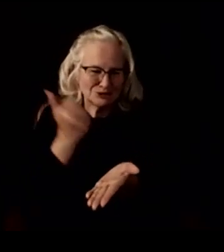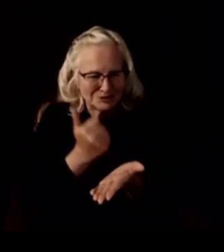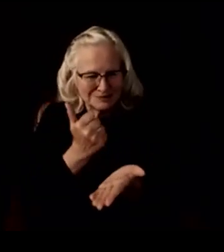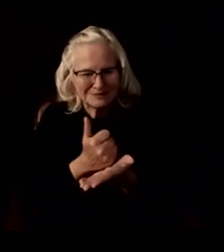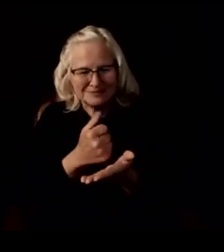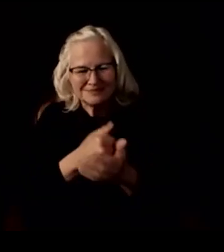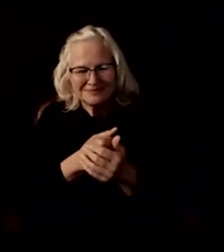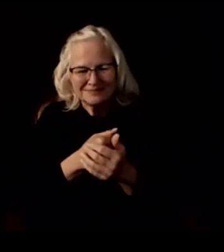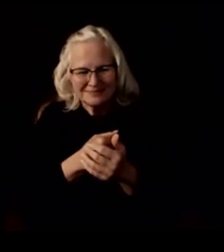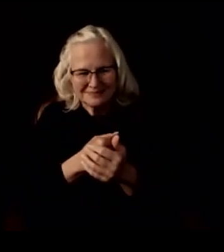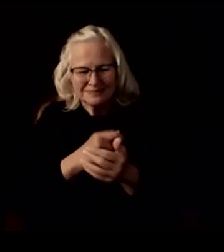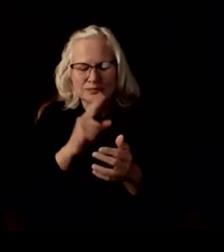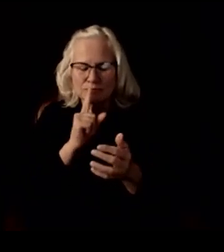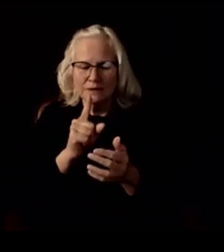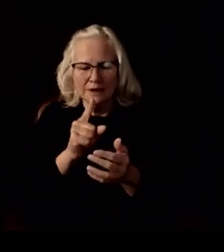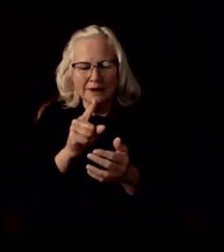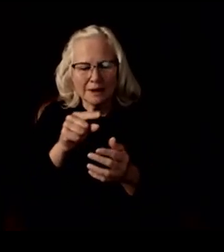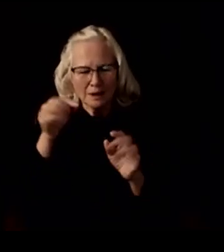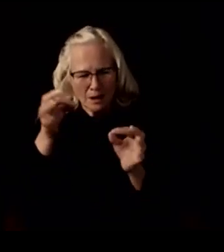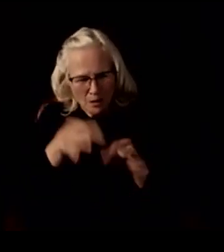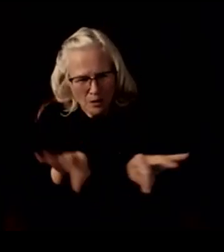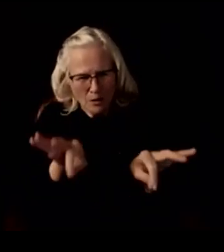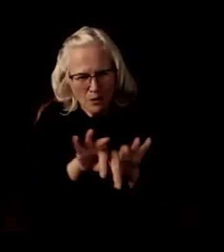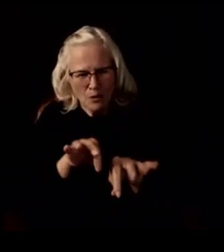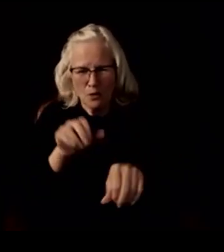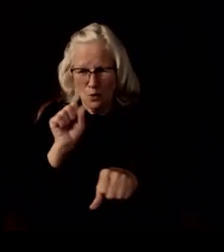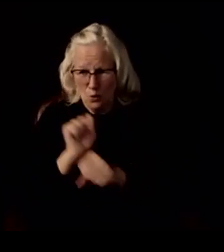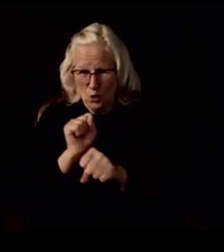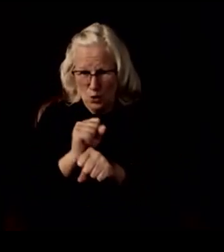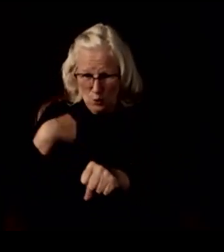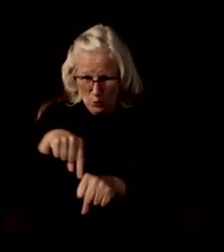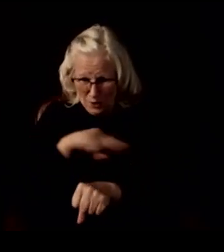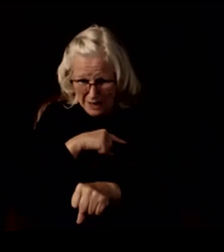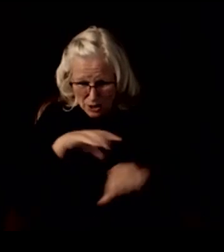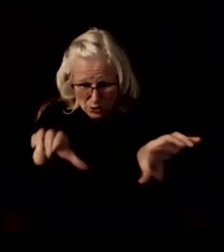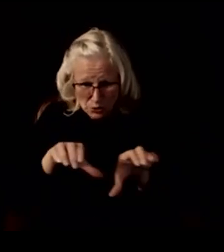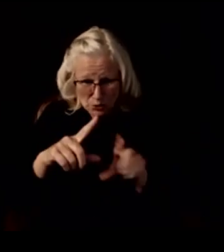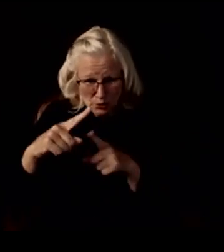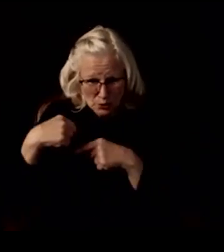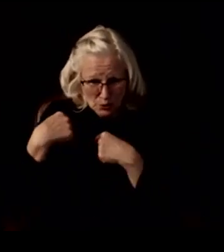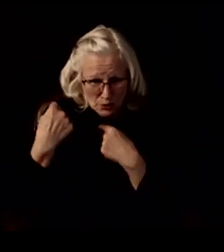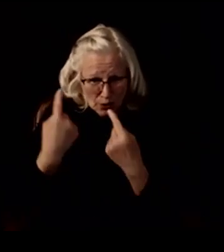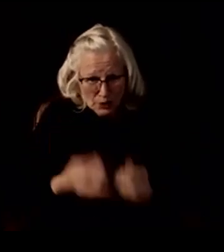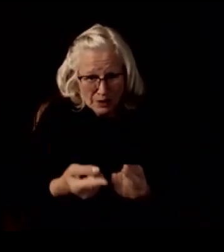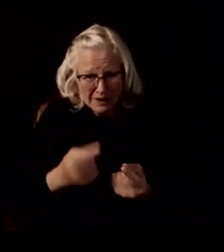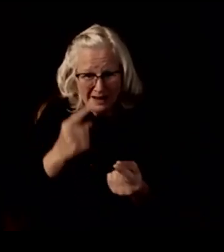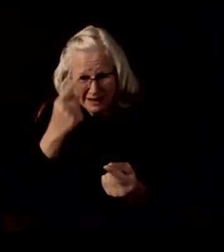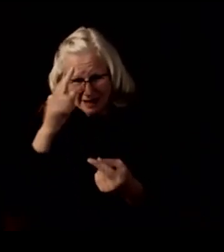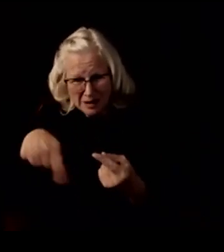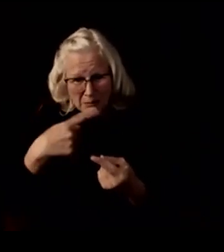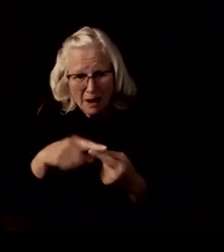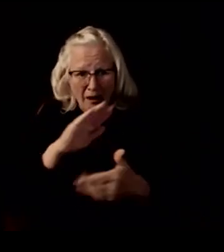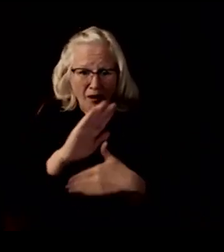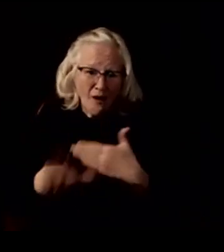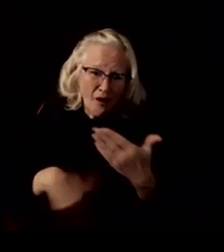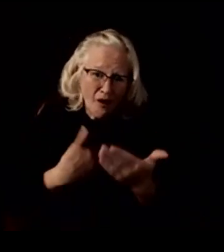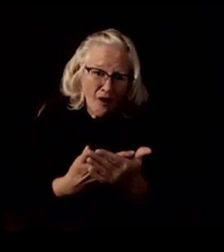important that the work that we do, in addition to thinking about all the logistics, and there are many, along